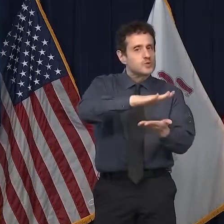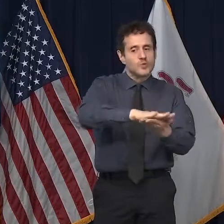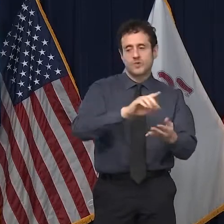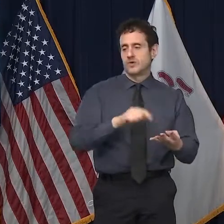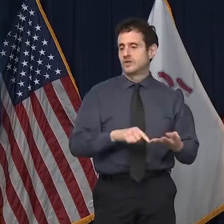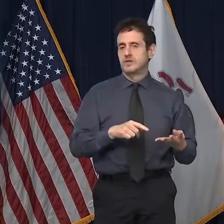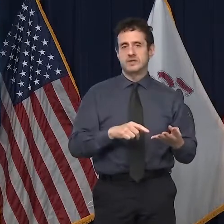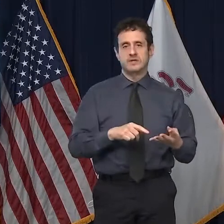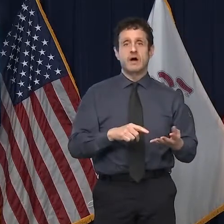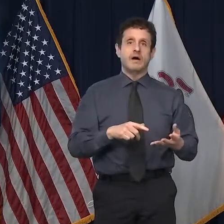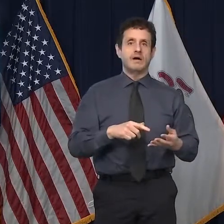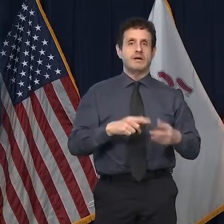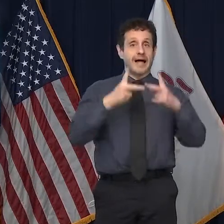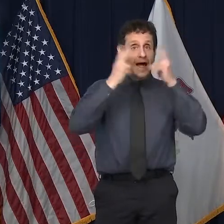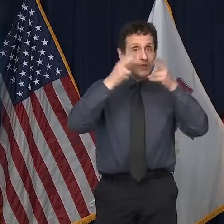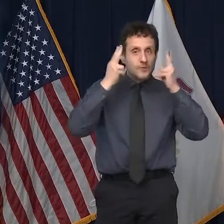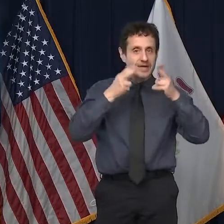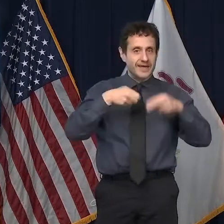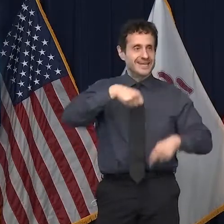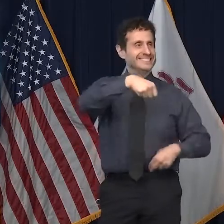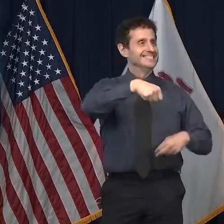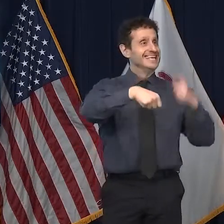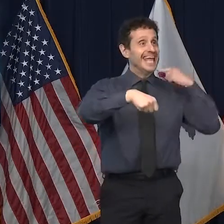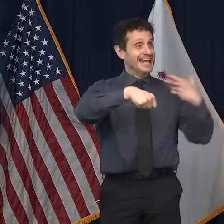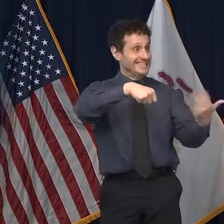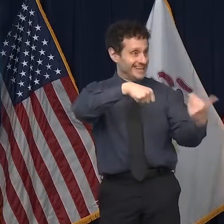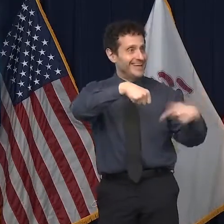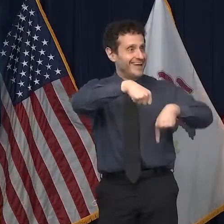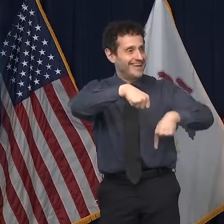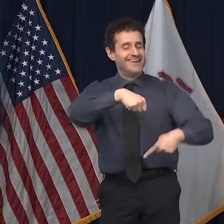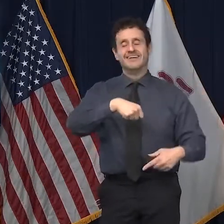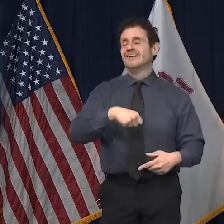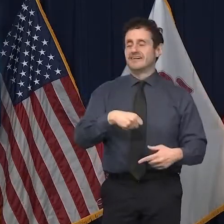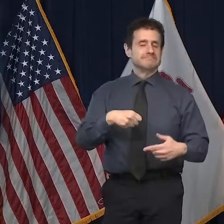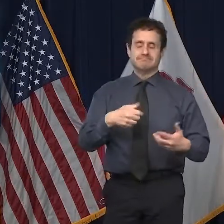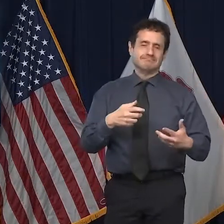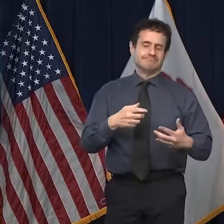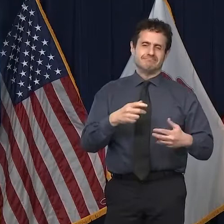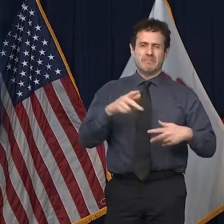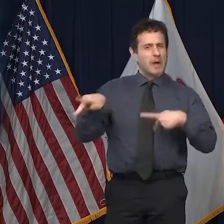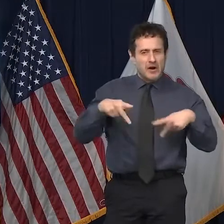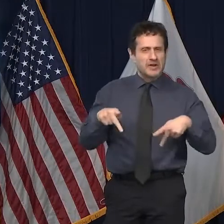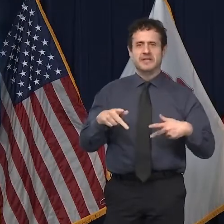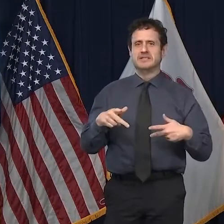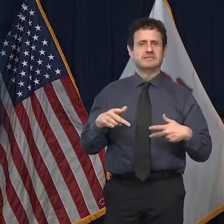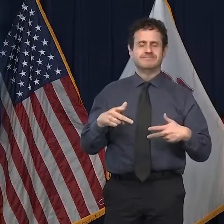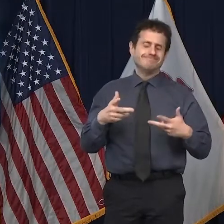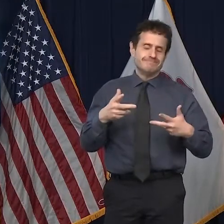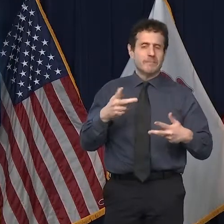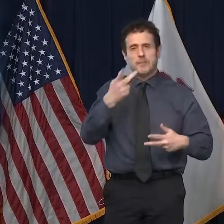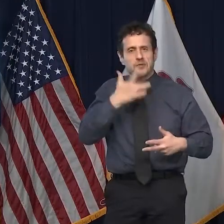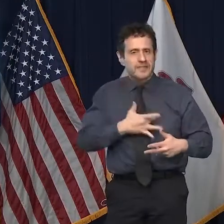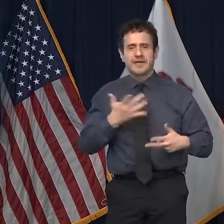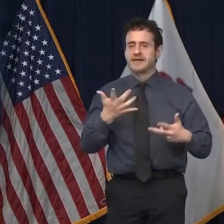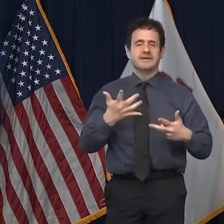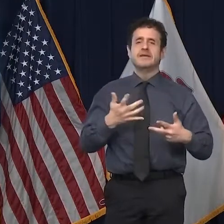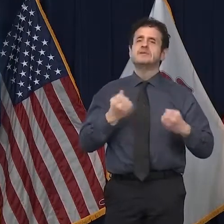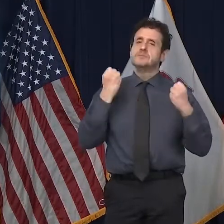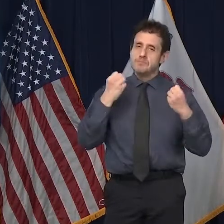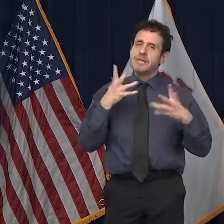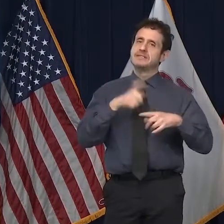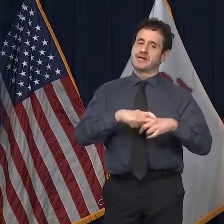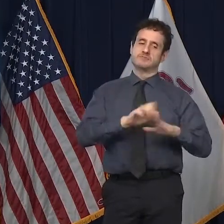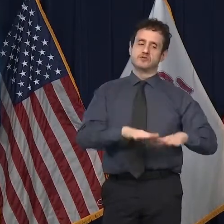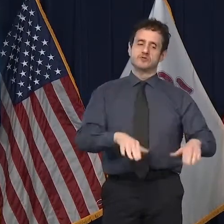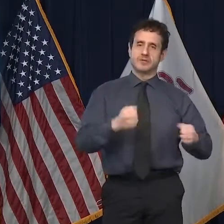there's trick-or-treating, there's birthday parties, so there's ample opportunity for our younger residents to get this infection as well. And Dr. CK, one more for